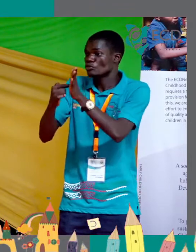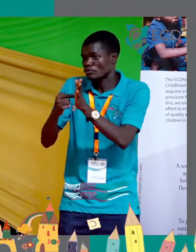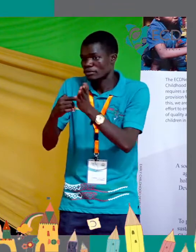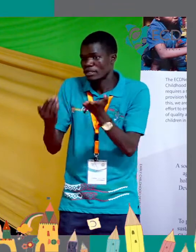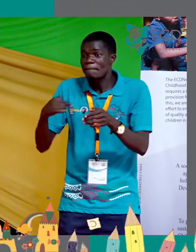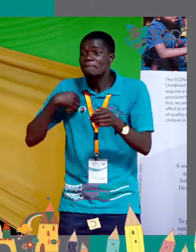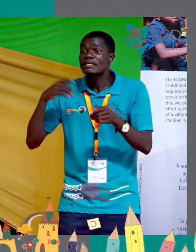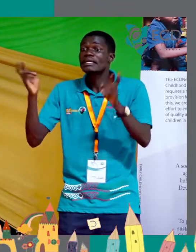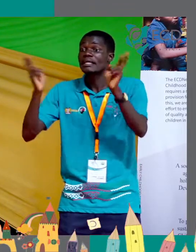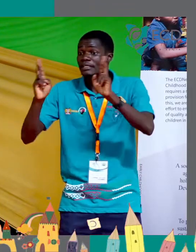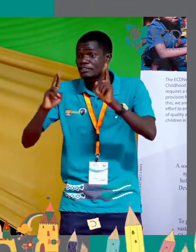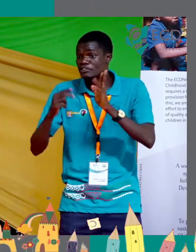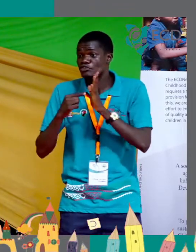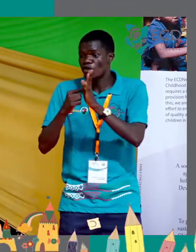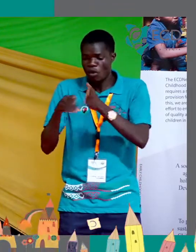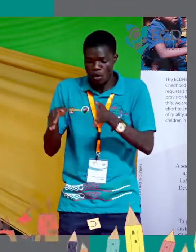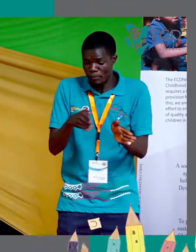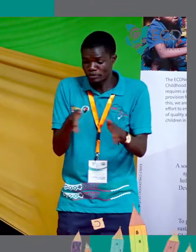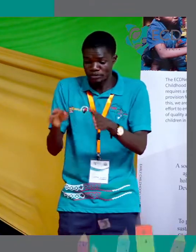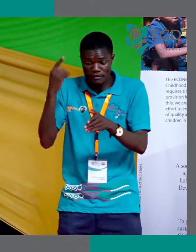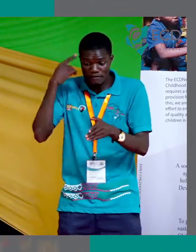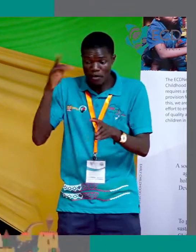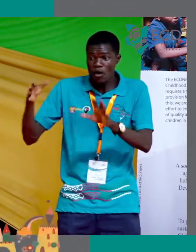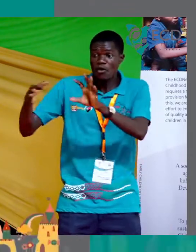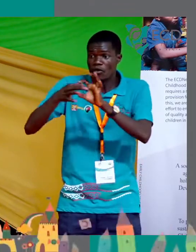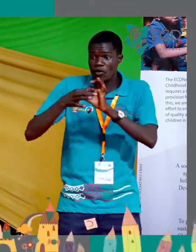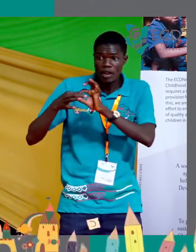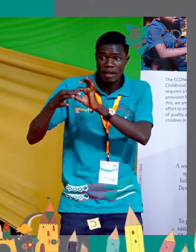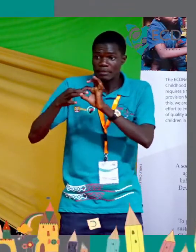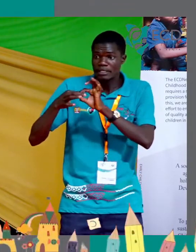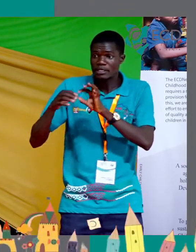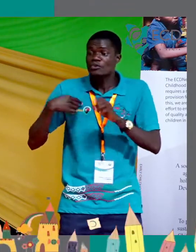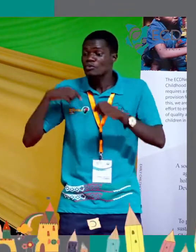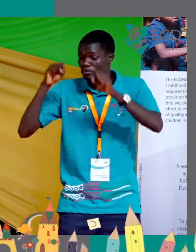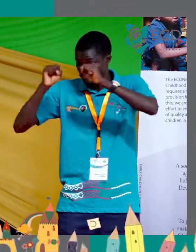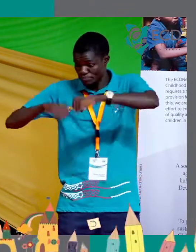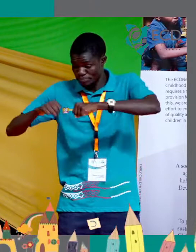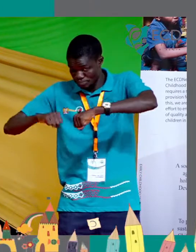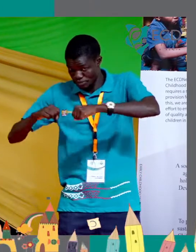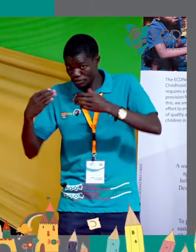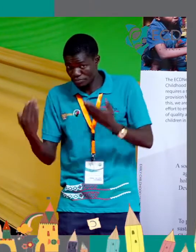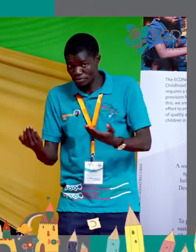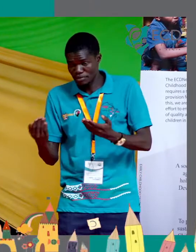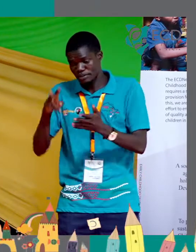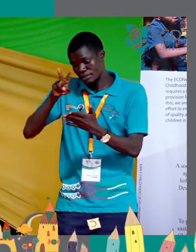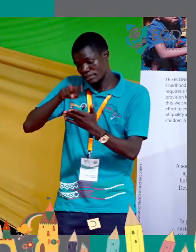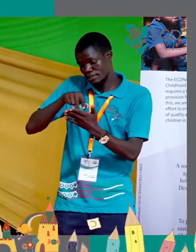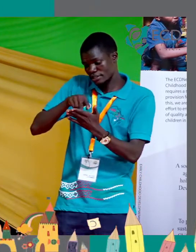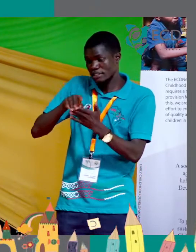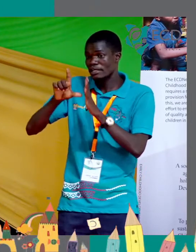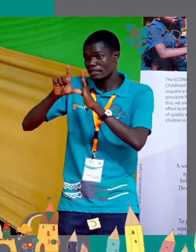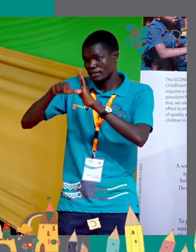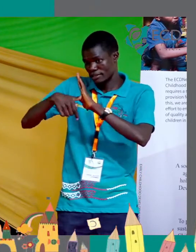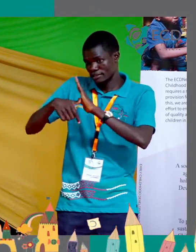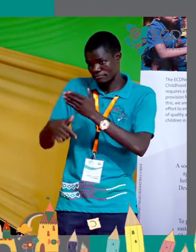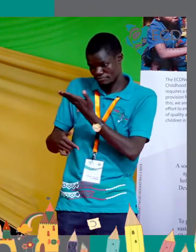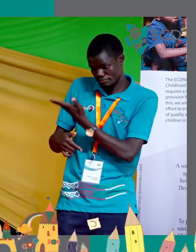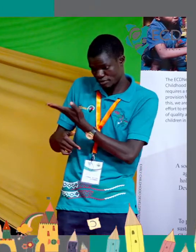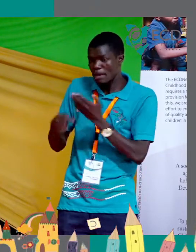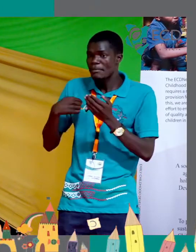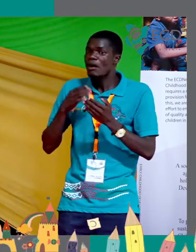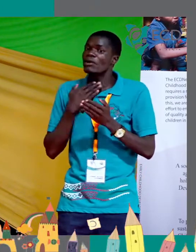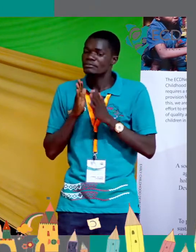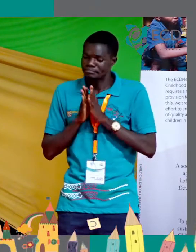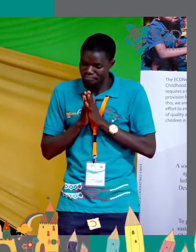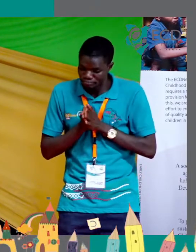already mentioned opportunities for collaboration. You can pick them. And I want to appeal to all of us to